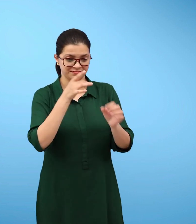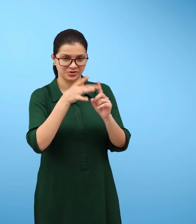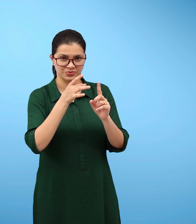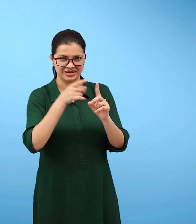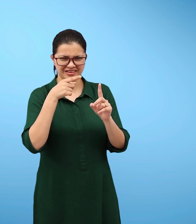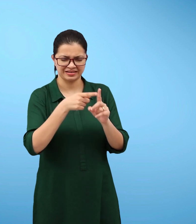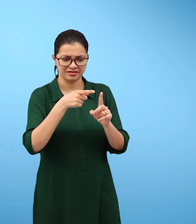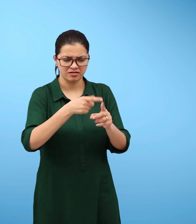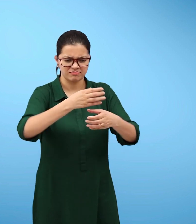Iron pillar.